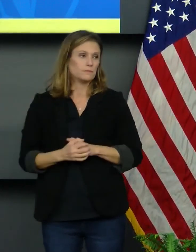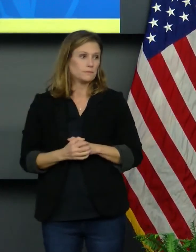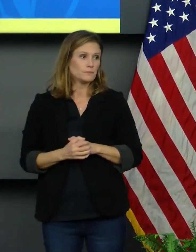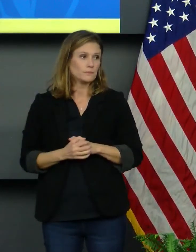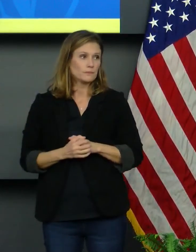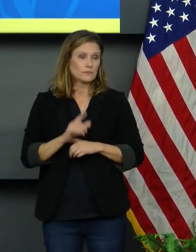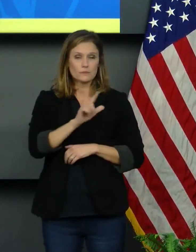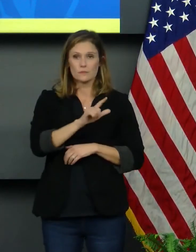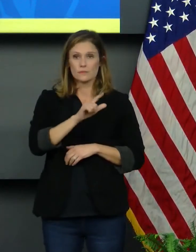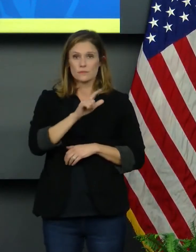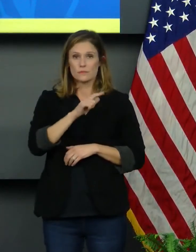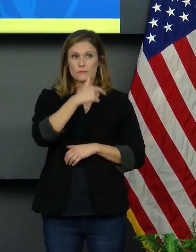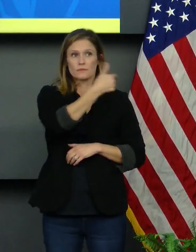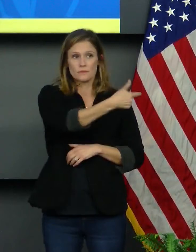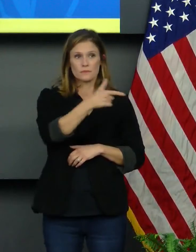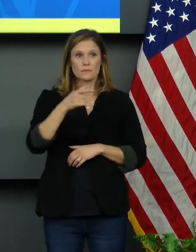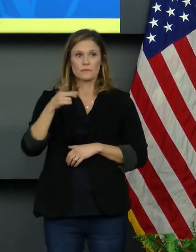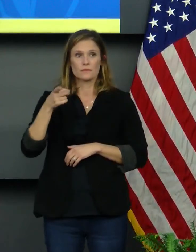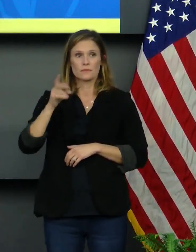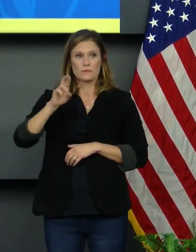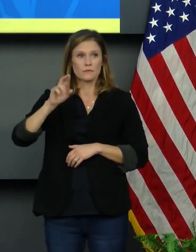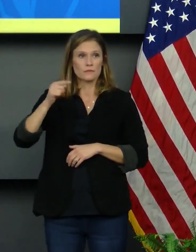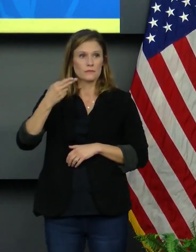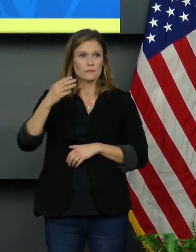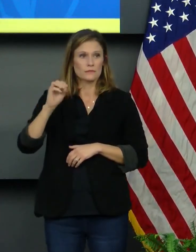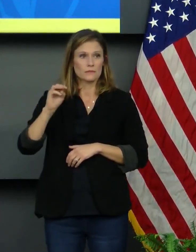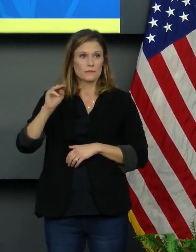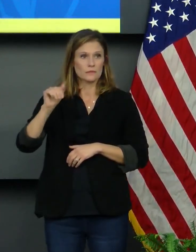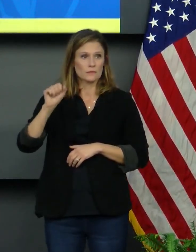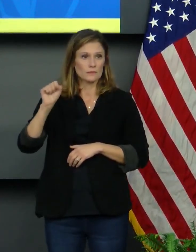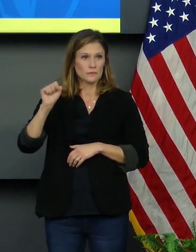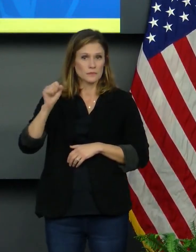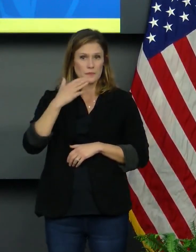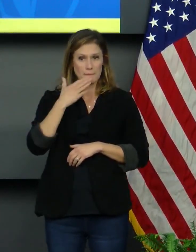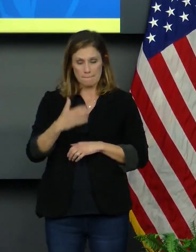I will turn it over to Dr. Thomas. Thank you.